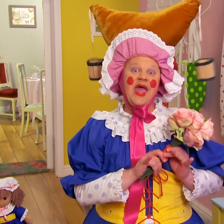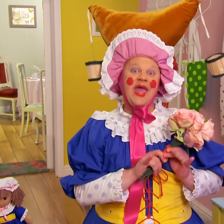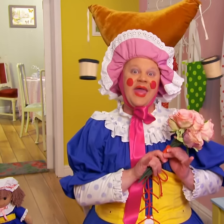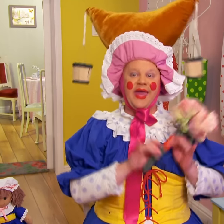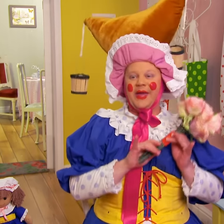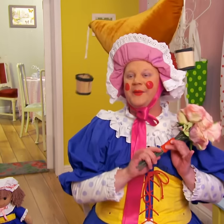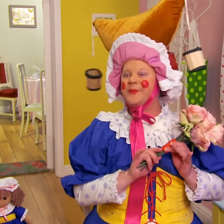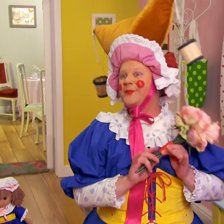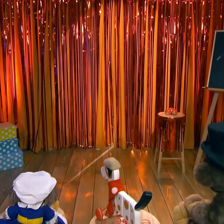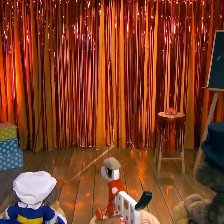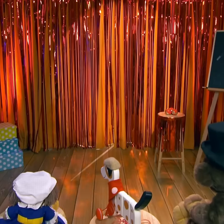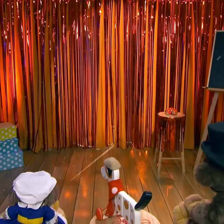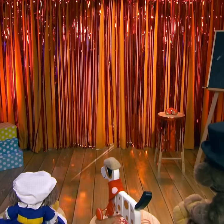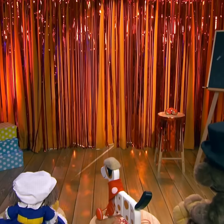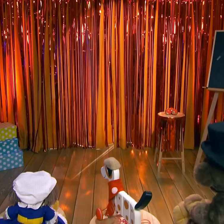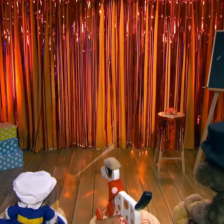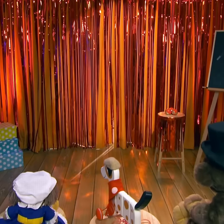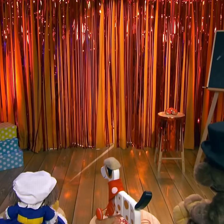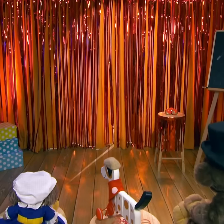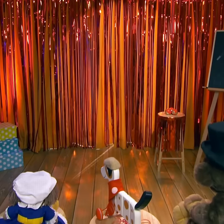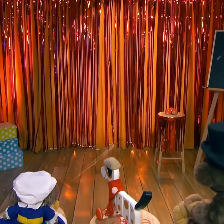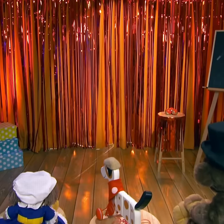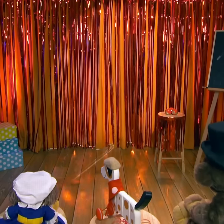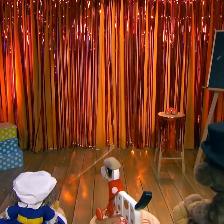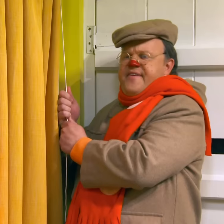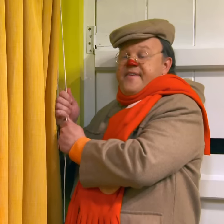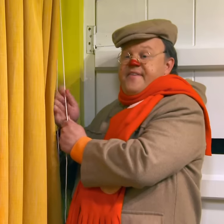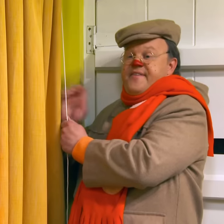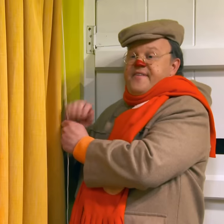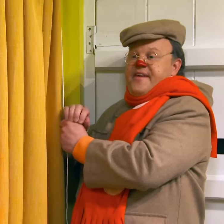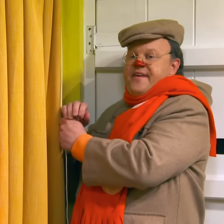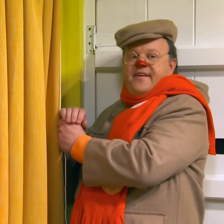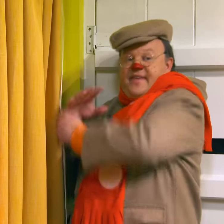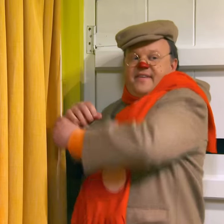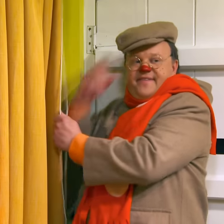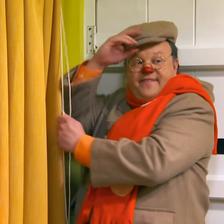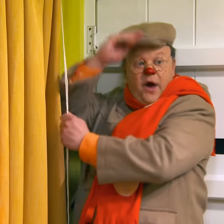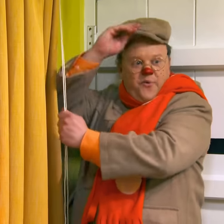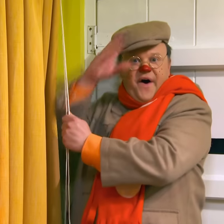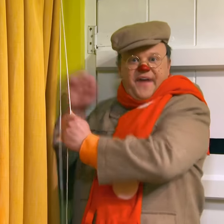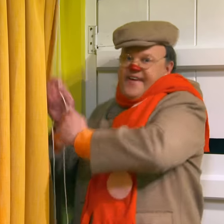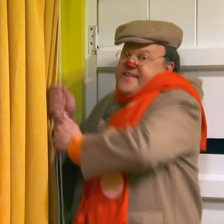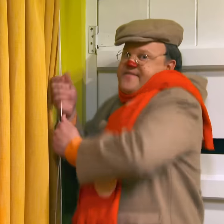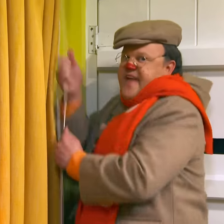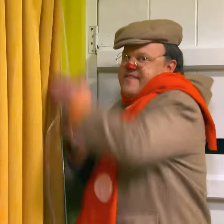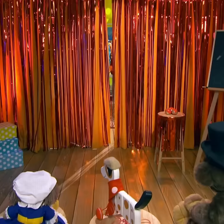Hooray! Mr. Tumble's coming back on stage. Grandad, the show's about to start again.